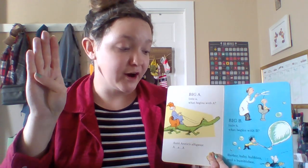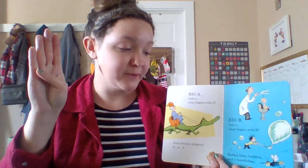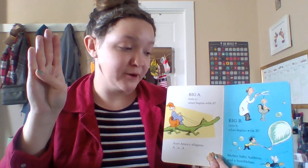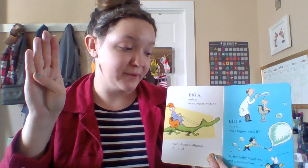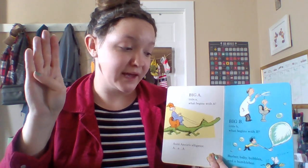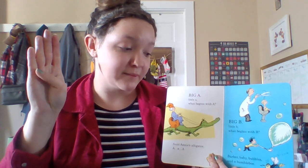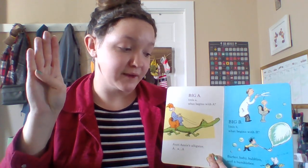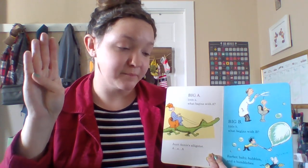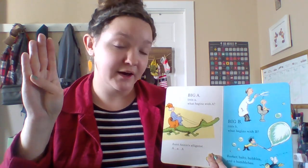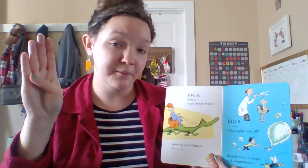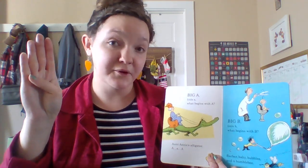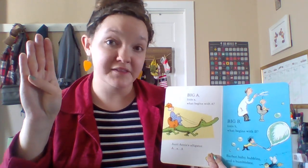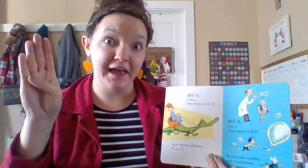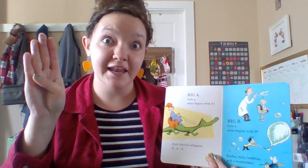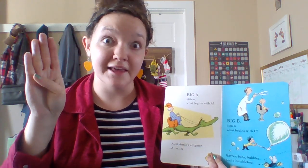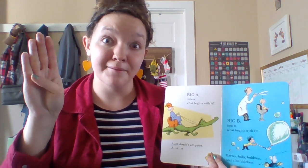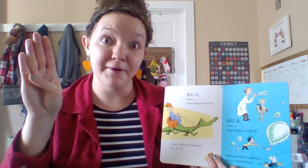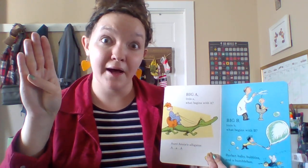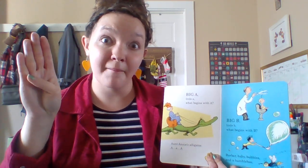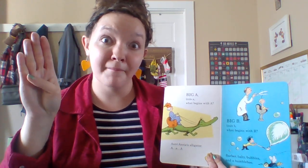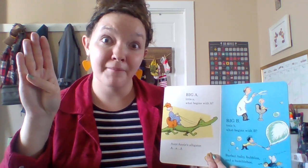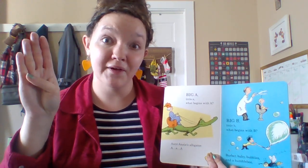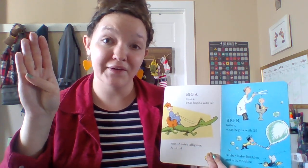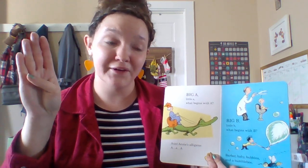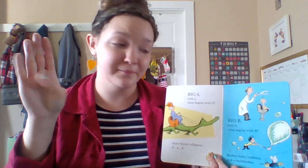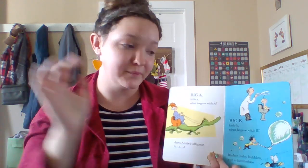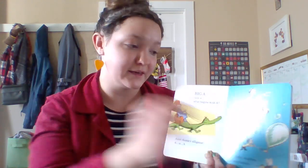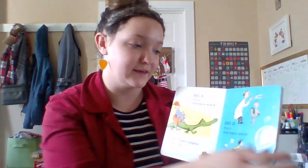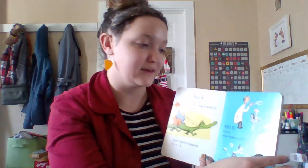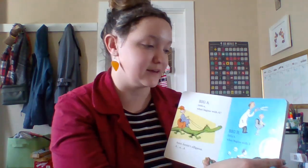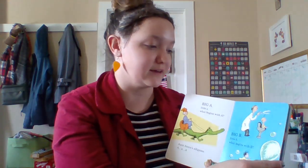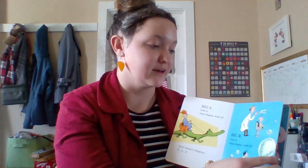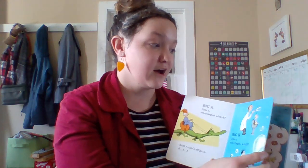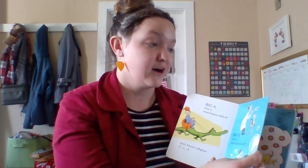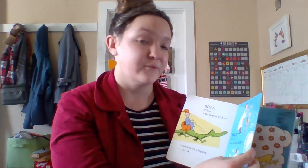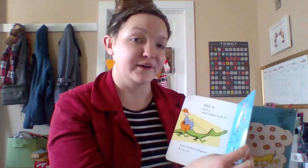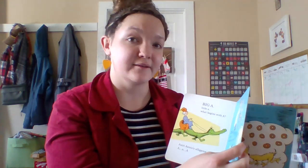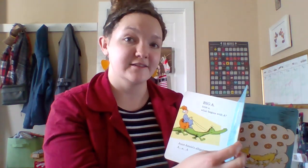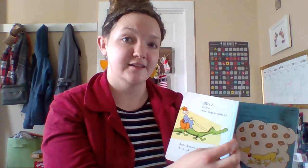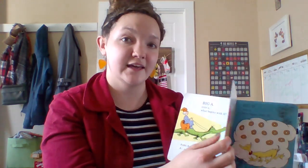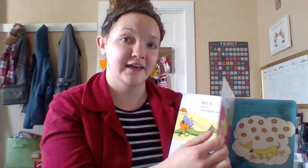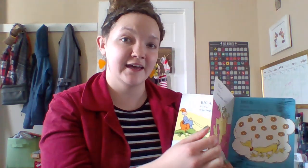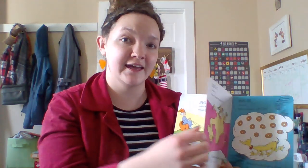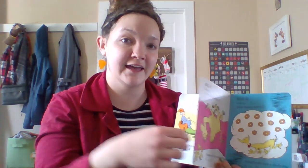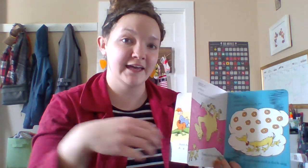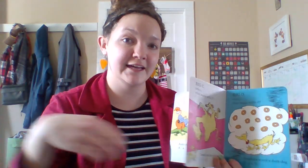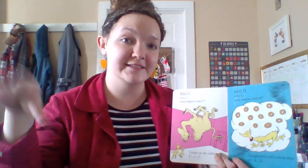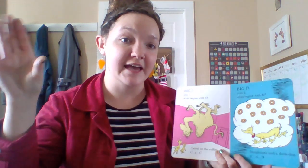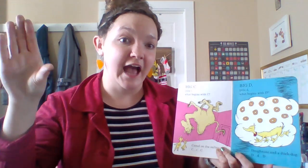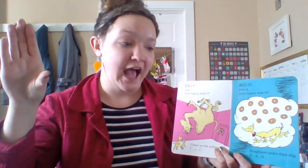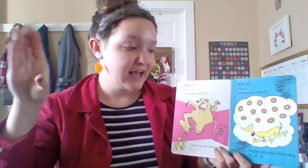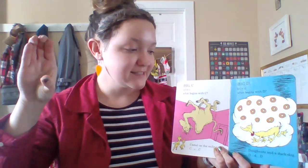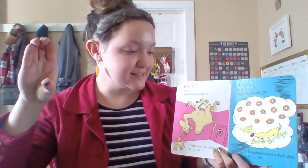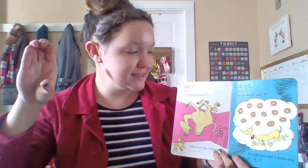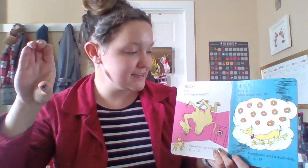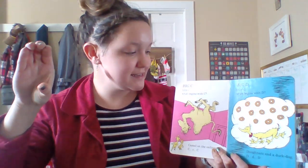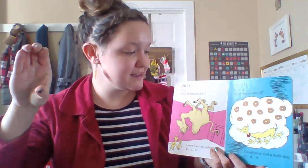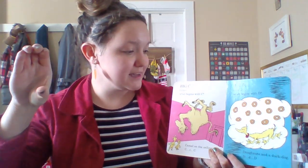Barber, baby, bubbles, and a bumblebee. What comes next?